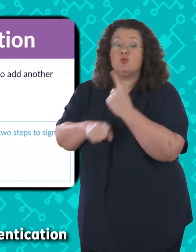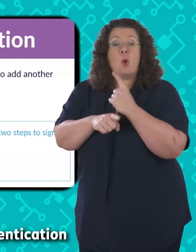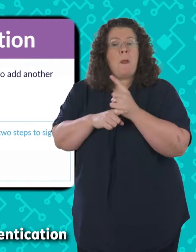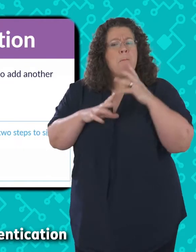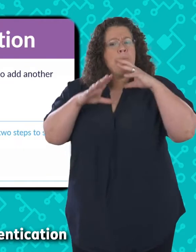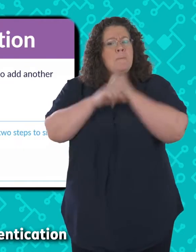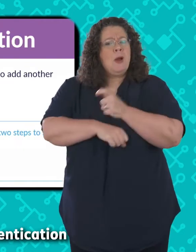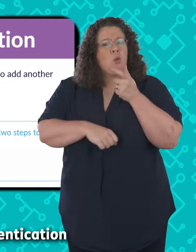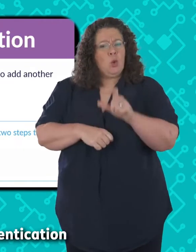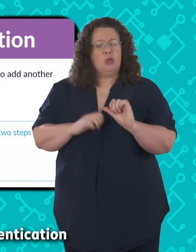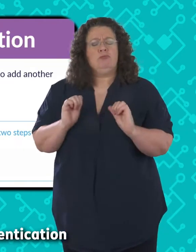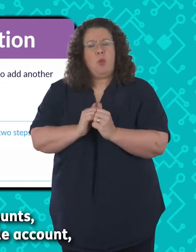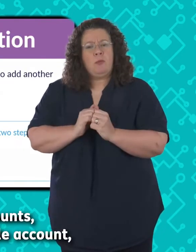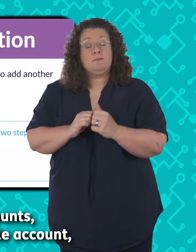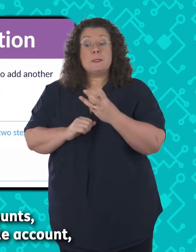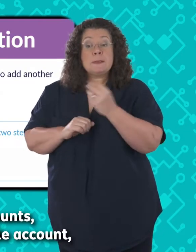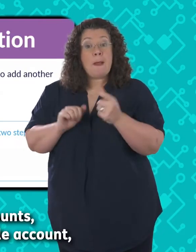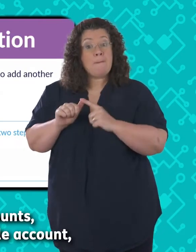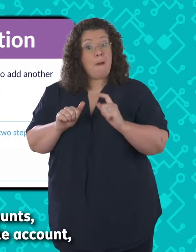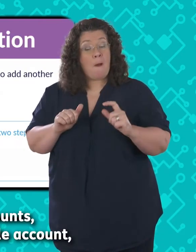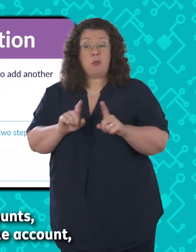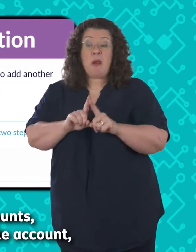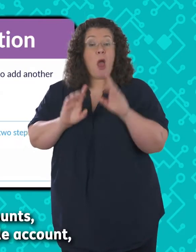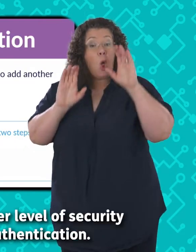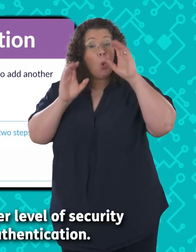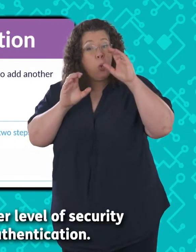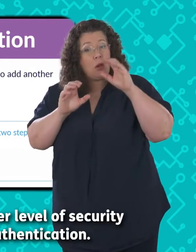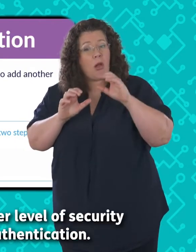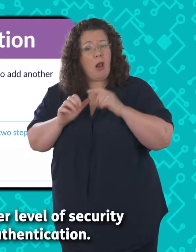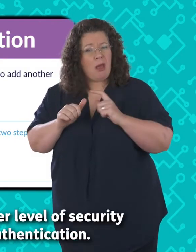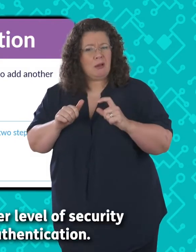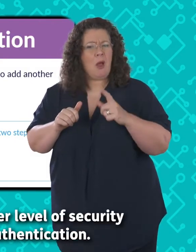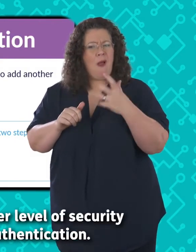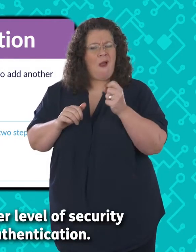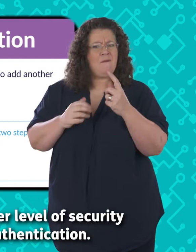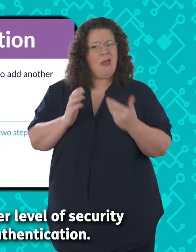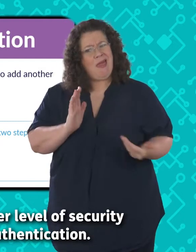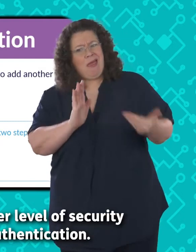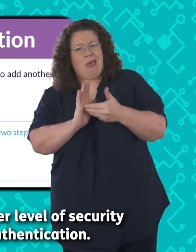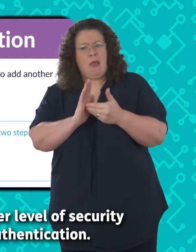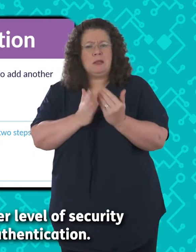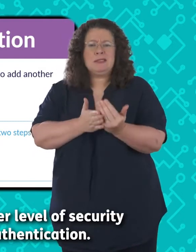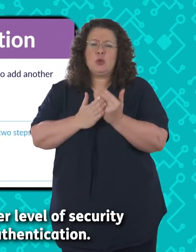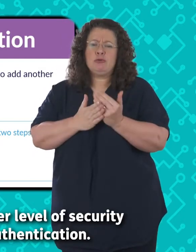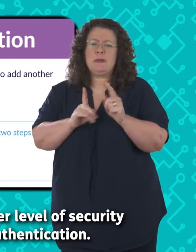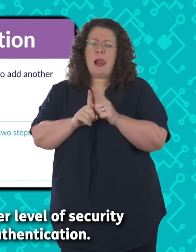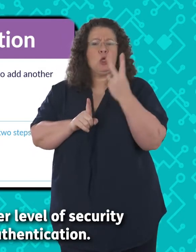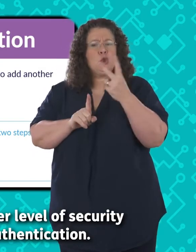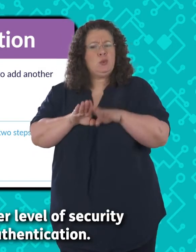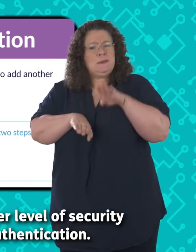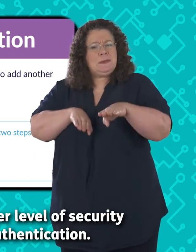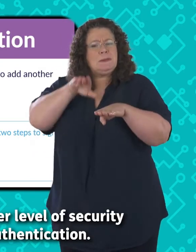Password authentication. Some accounts, such as a Google account, allow you to add another level of security called